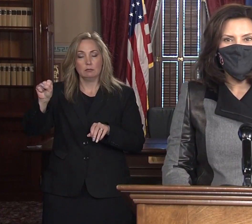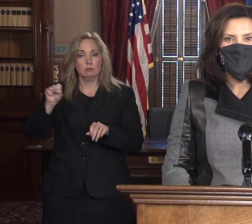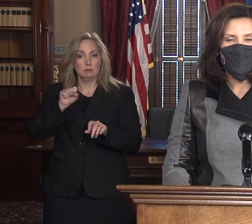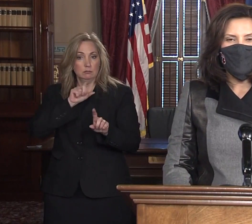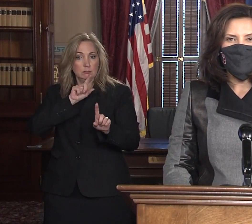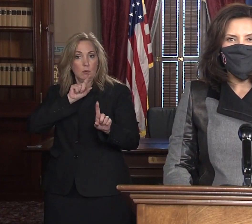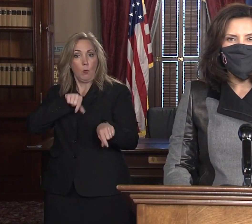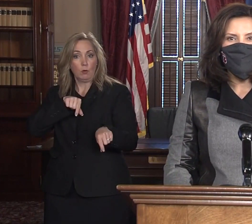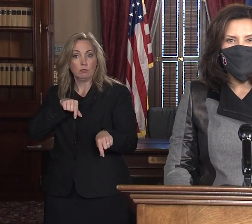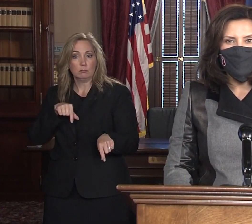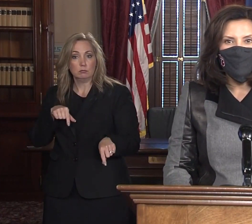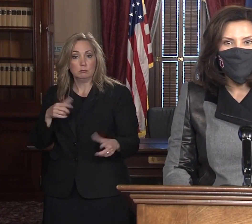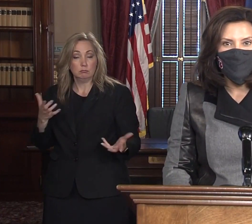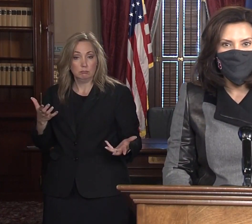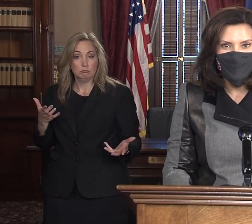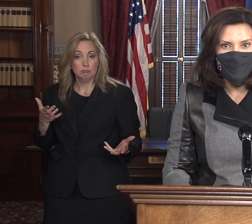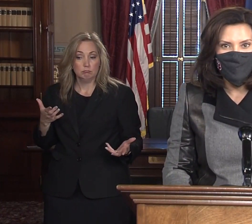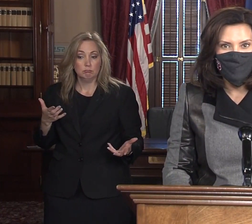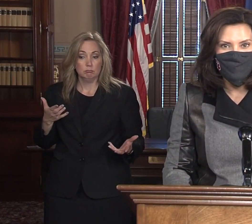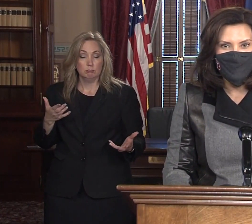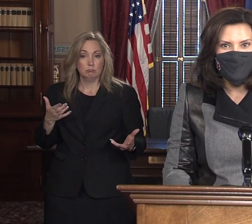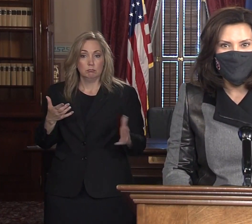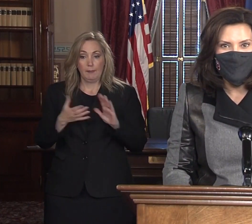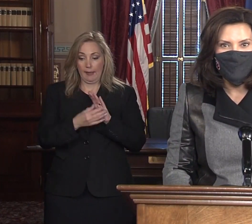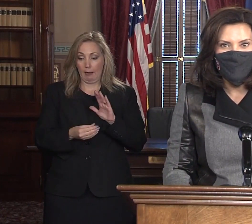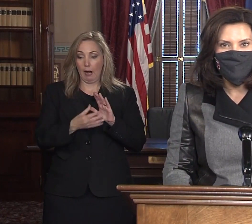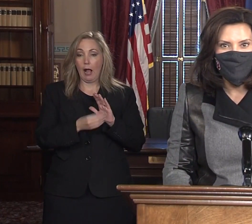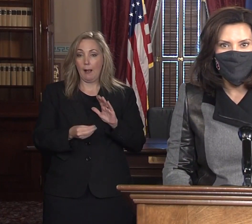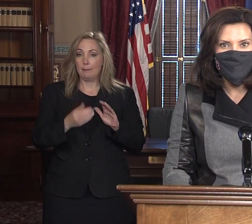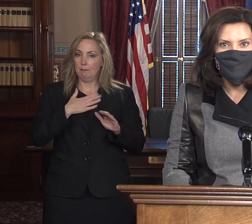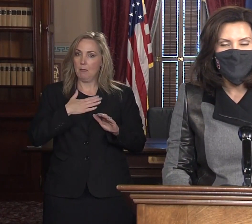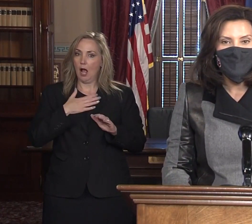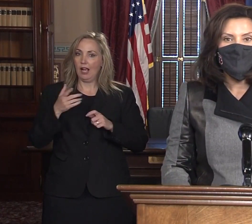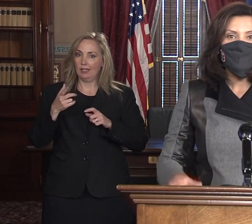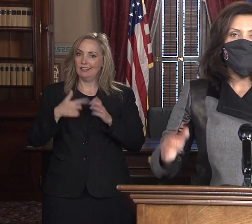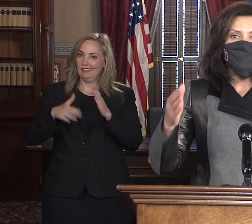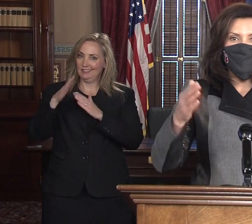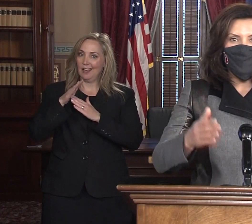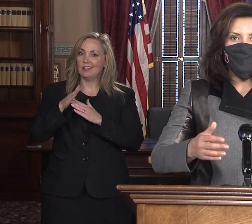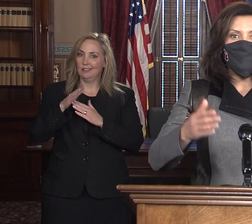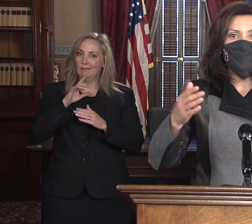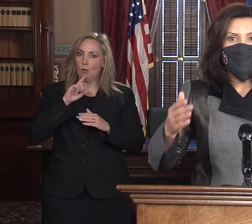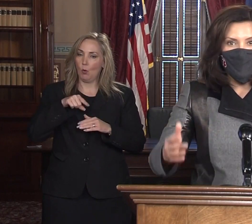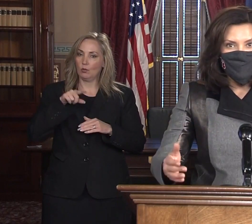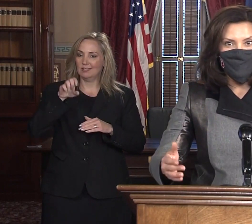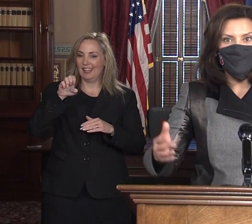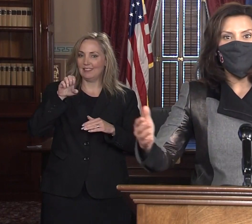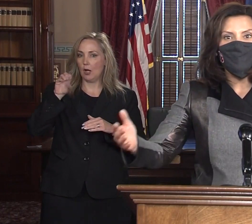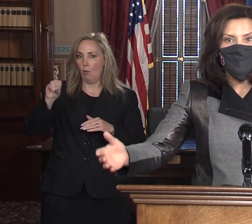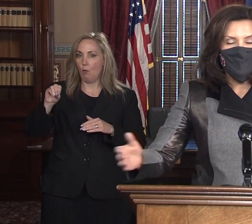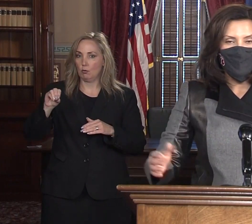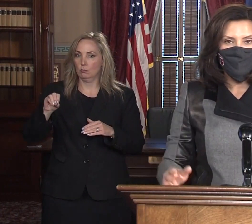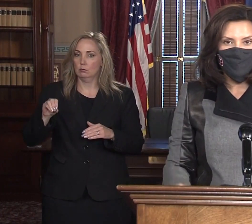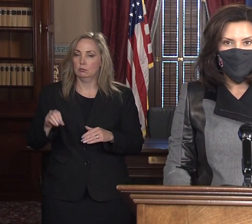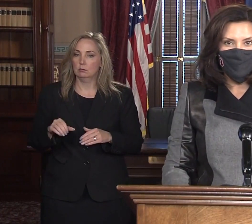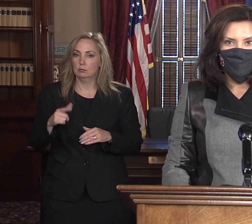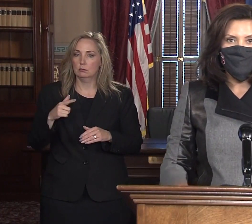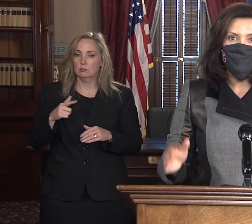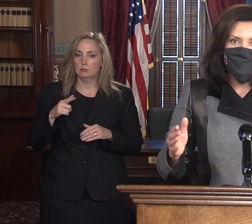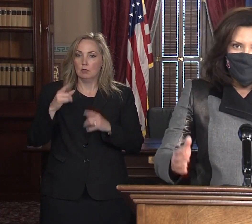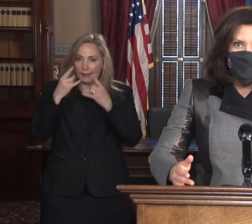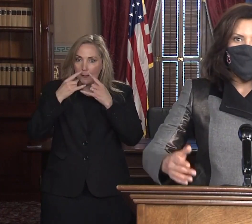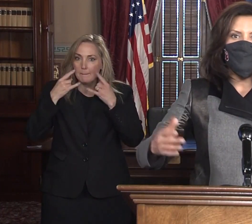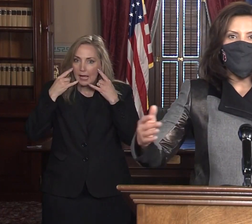that mirror the executive orders that I had in place, specifically the masking